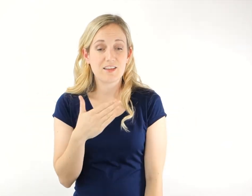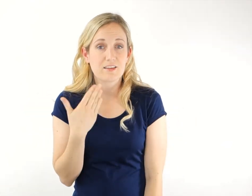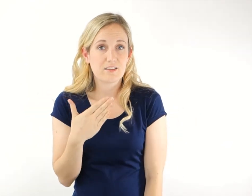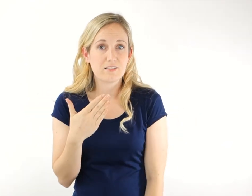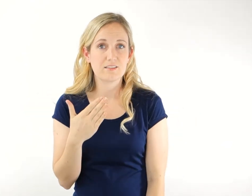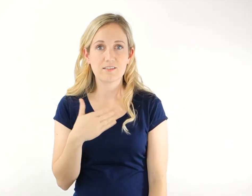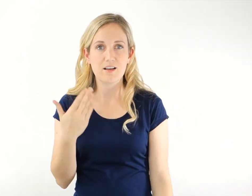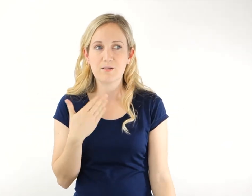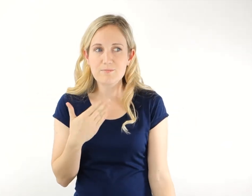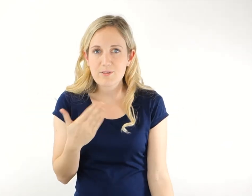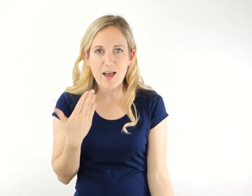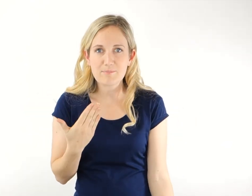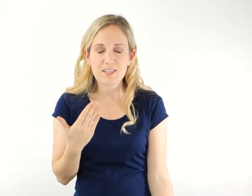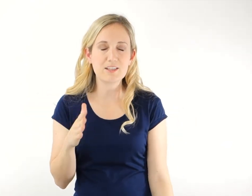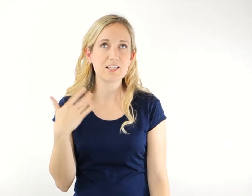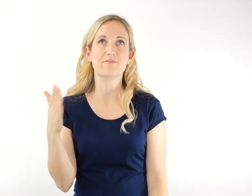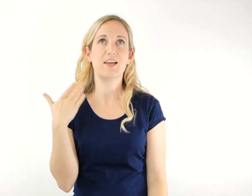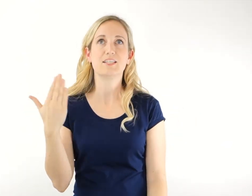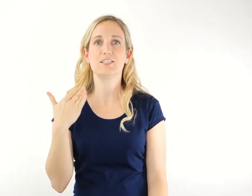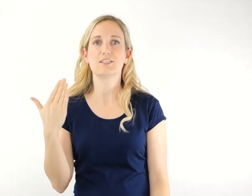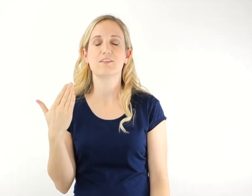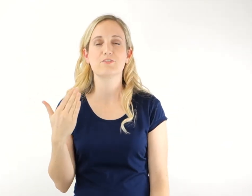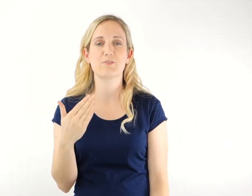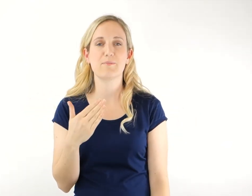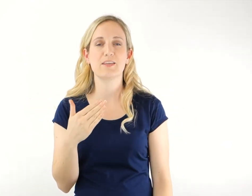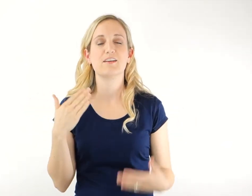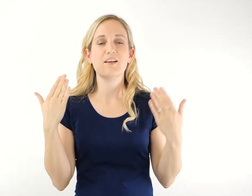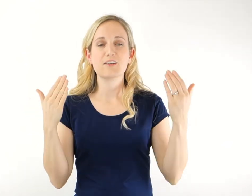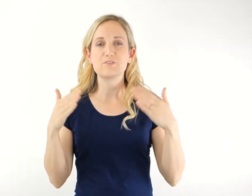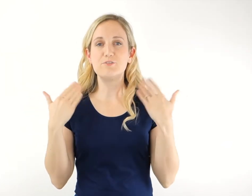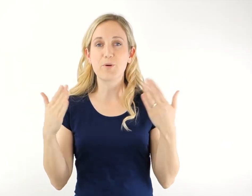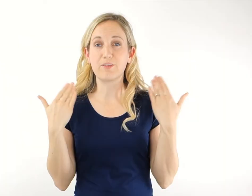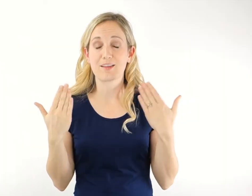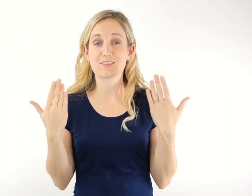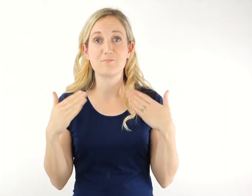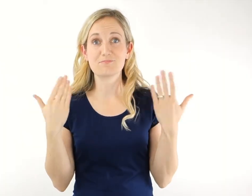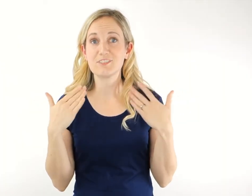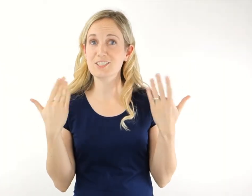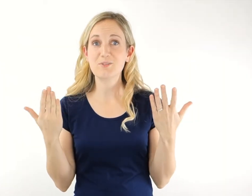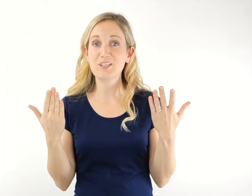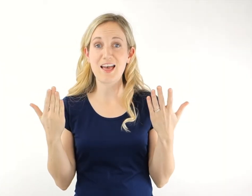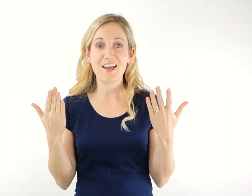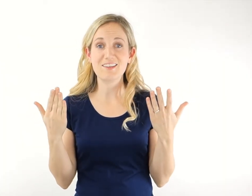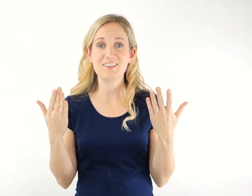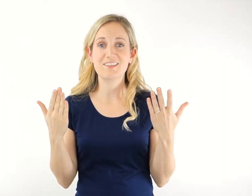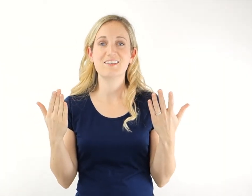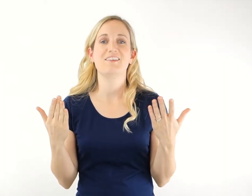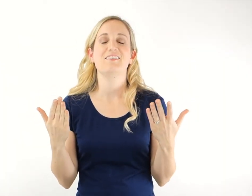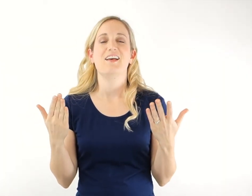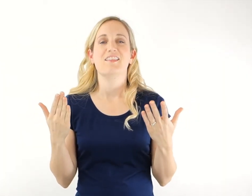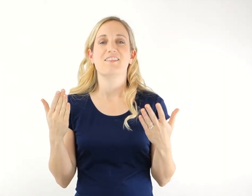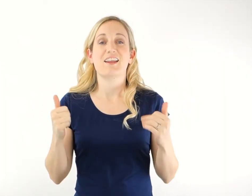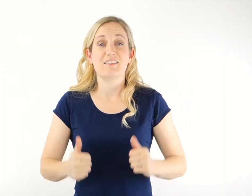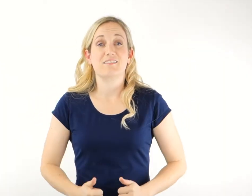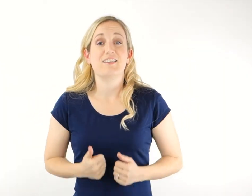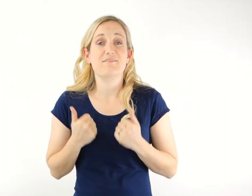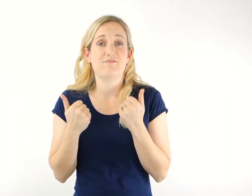like, oh, I'm so happy. You're like fanning yourself. You're so happy. You use both hands and just so glad that I live.